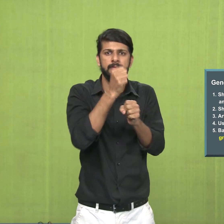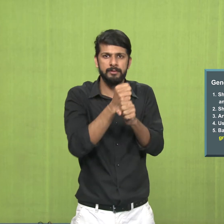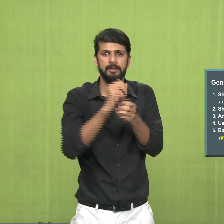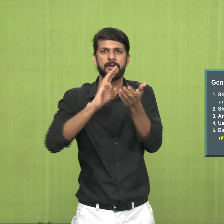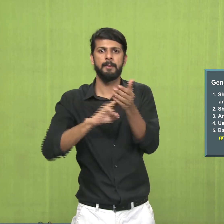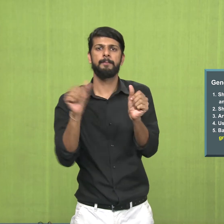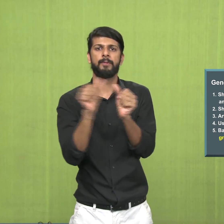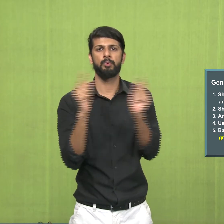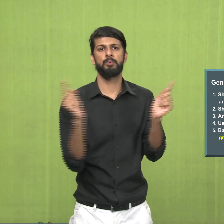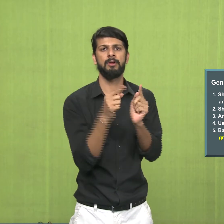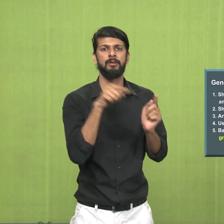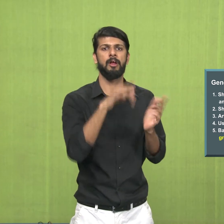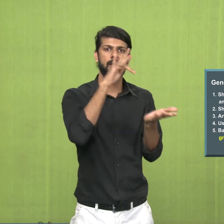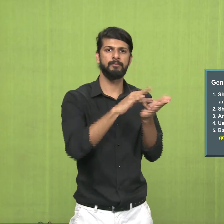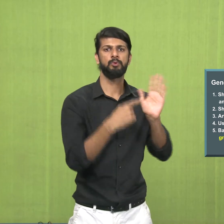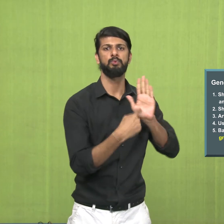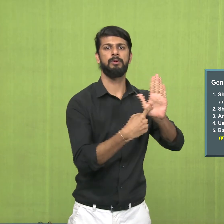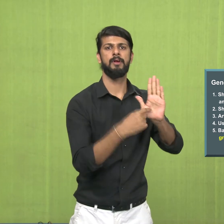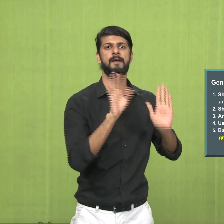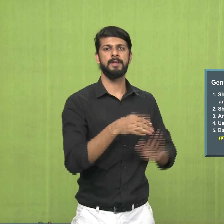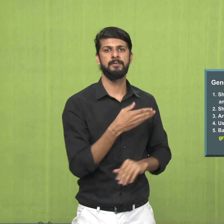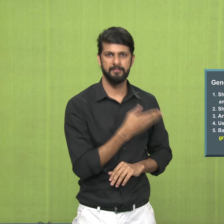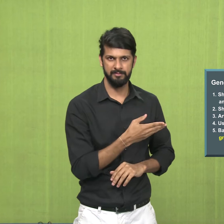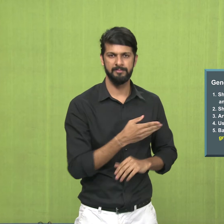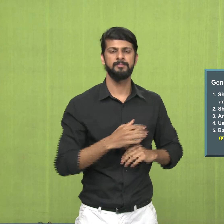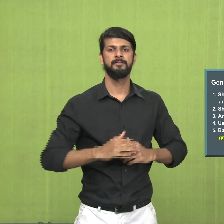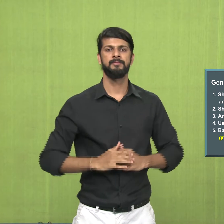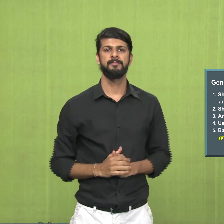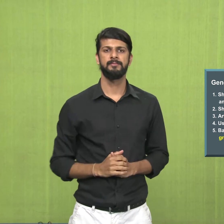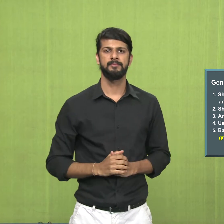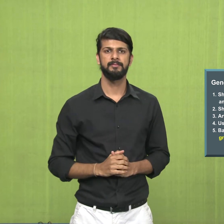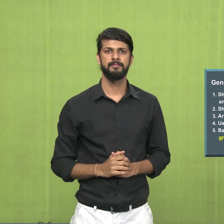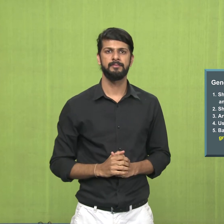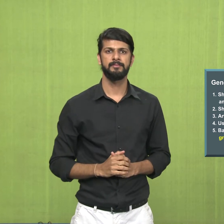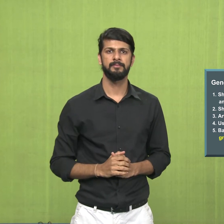and in short we can call it NGMA in New Delhi.